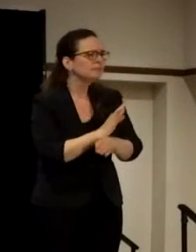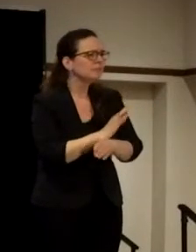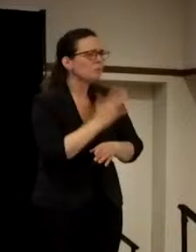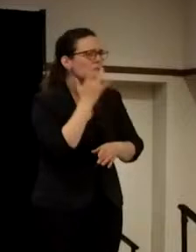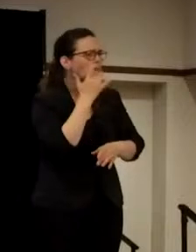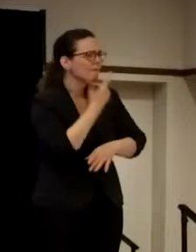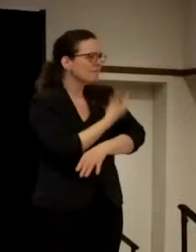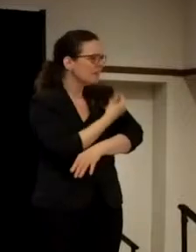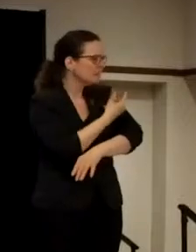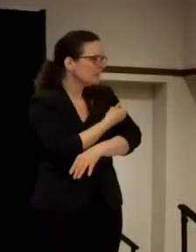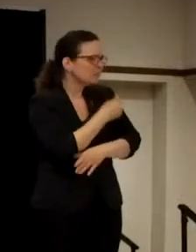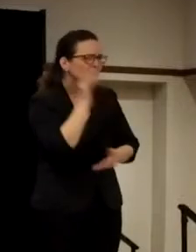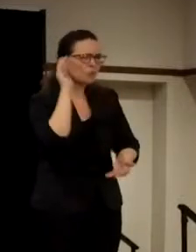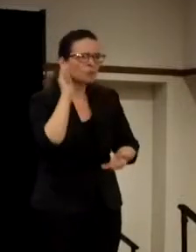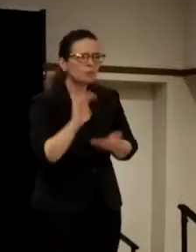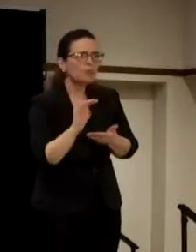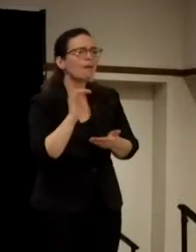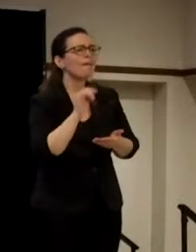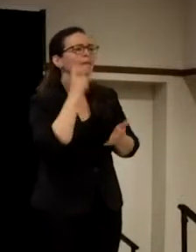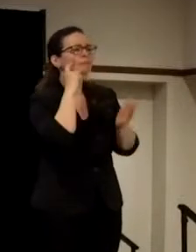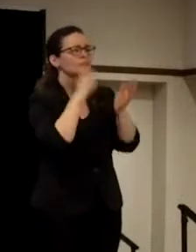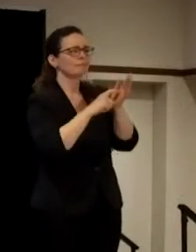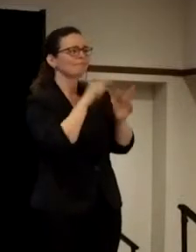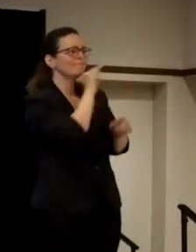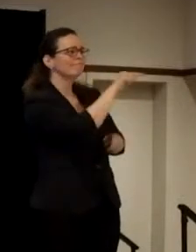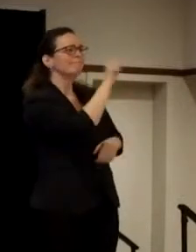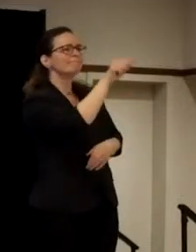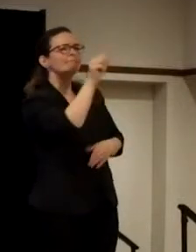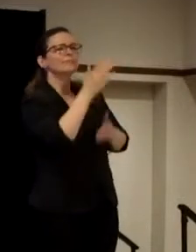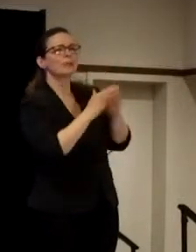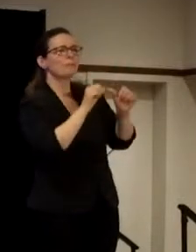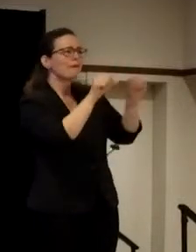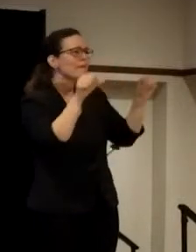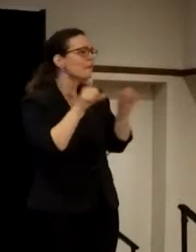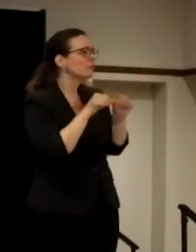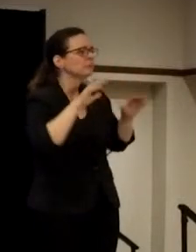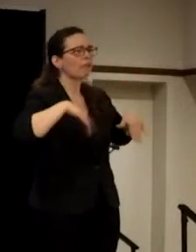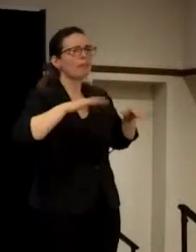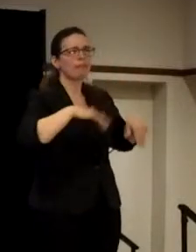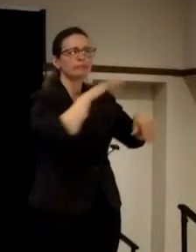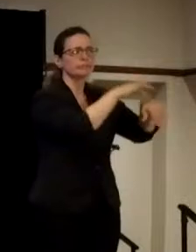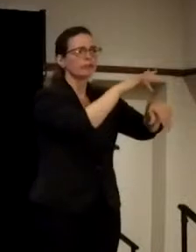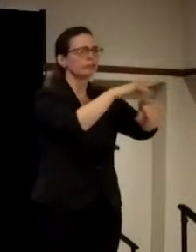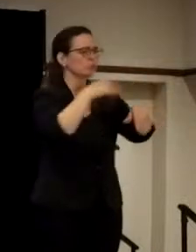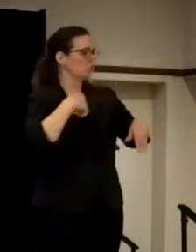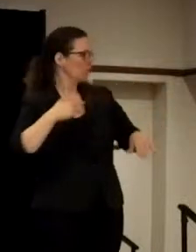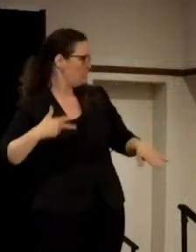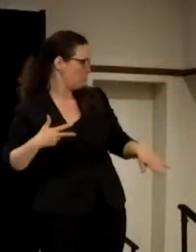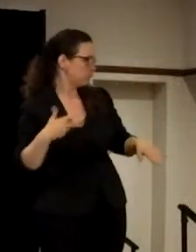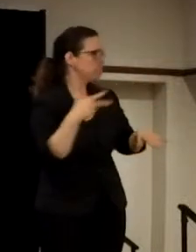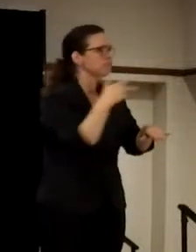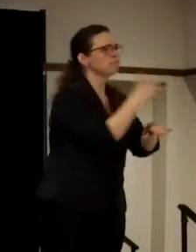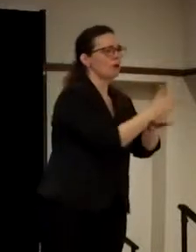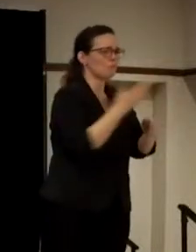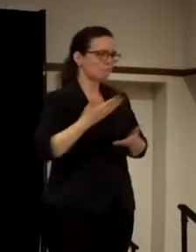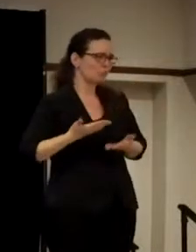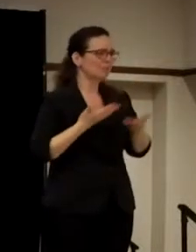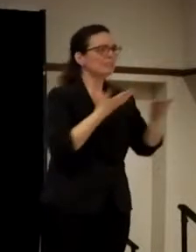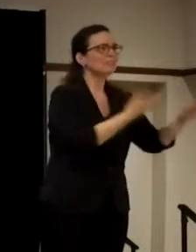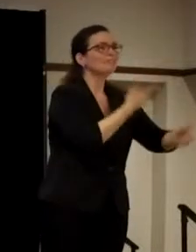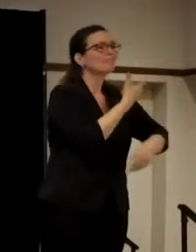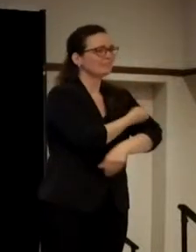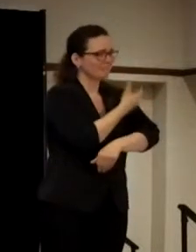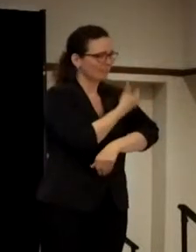re-strategize and come up with more of our mobile testing teams. The model we use for mobile testing will have to become